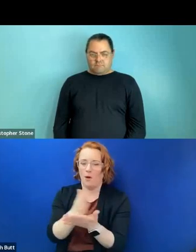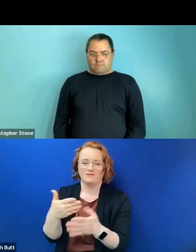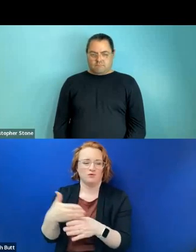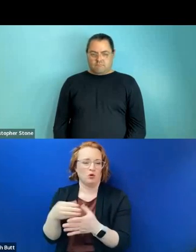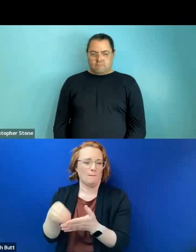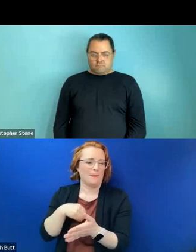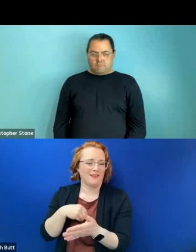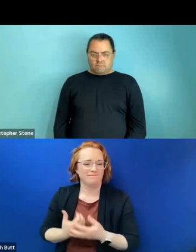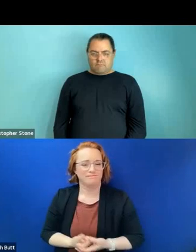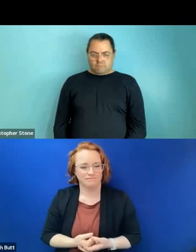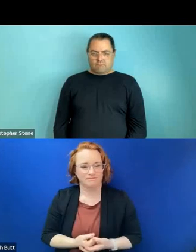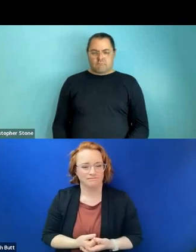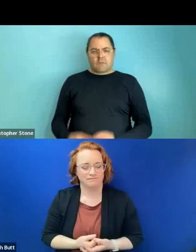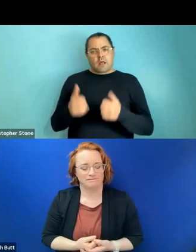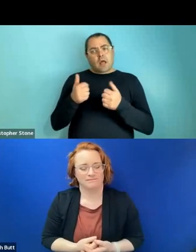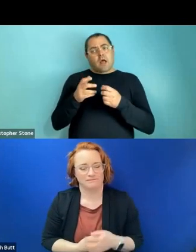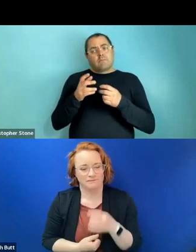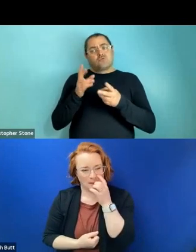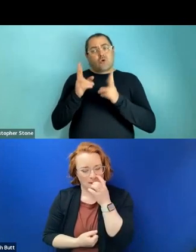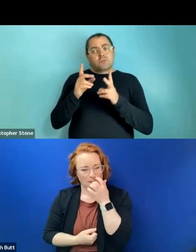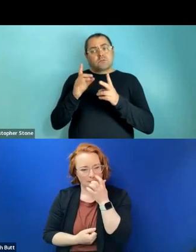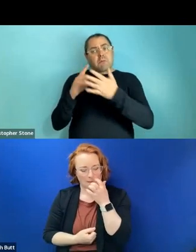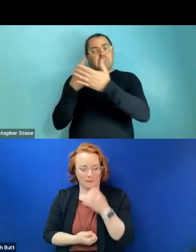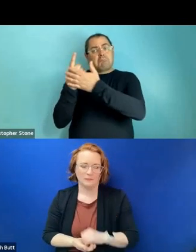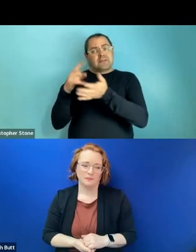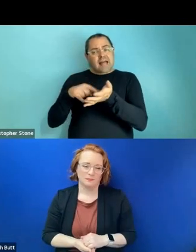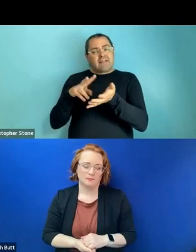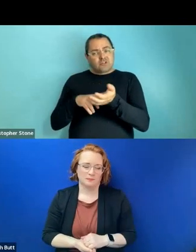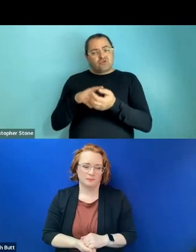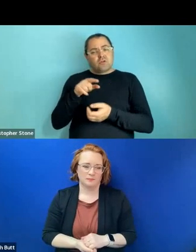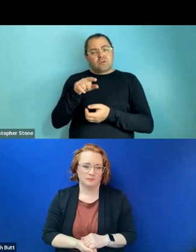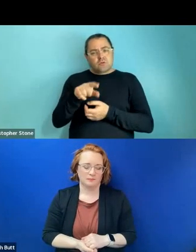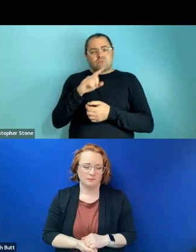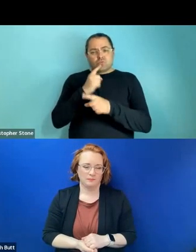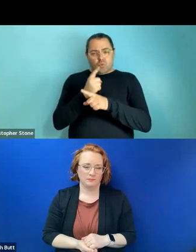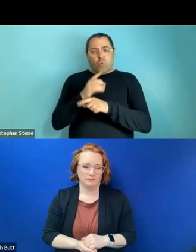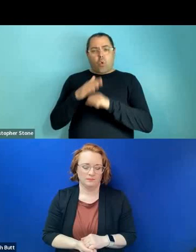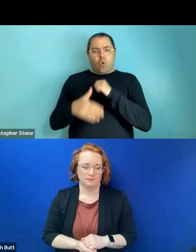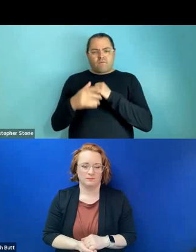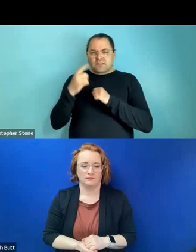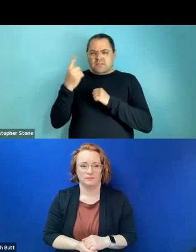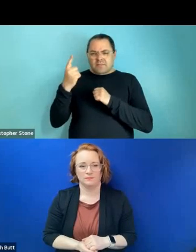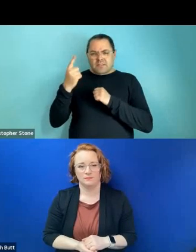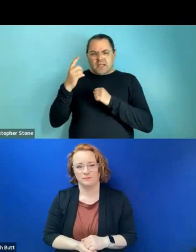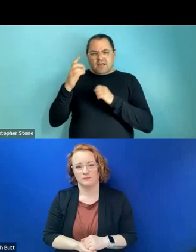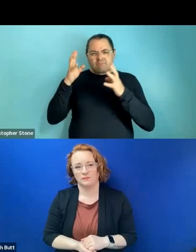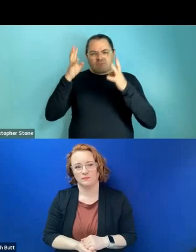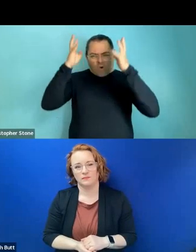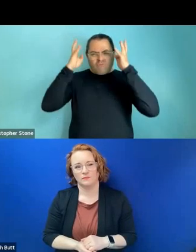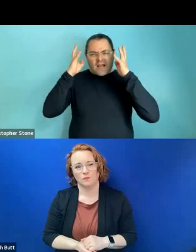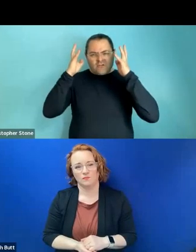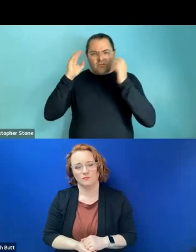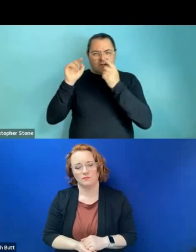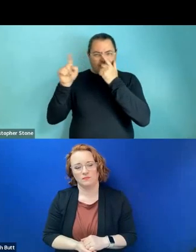And the interpreters that we might see on the television, so you referenced the person who worked on the coronation at the weekend. Are they kind